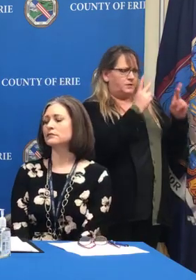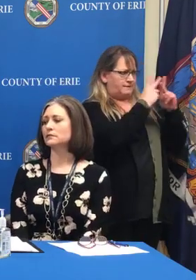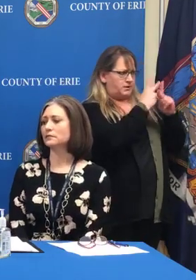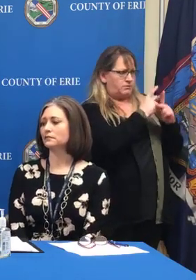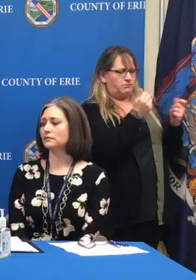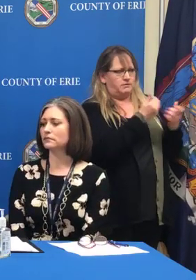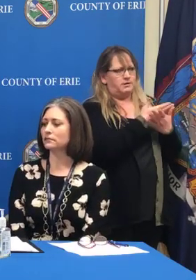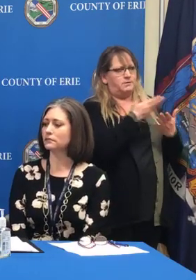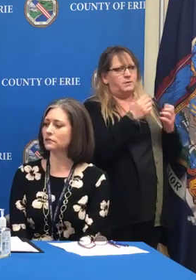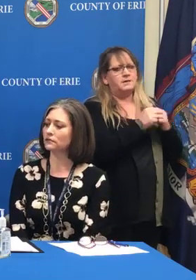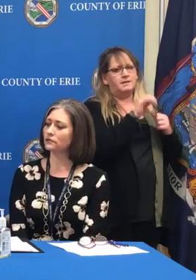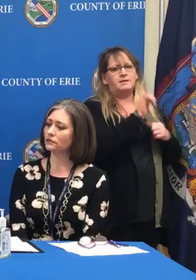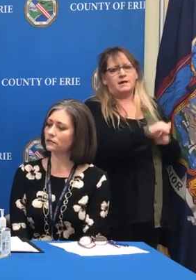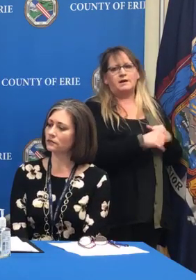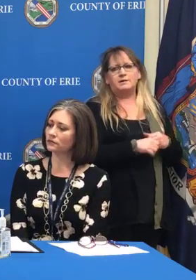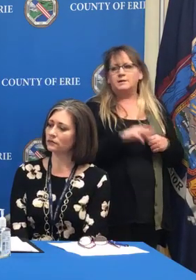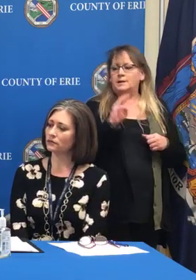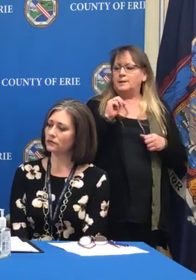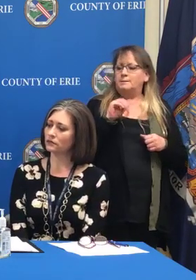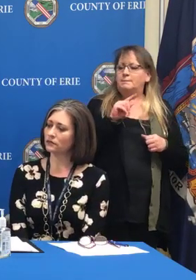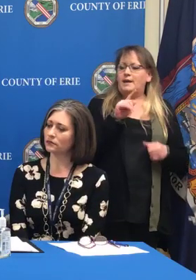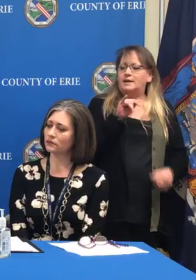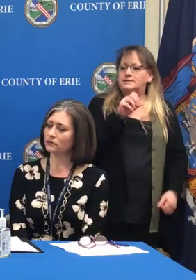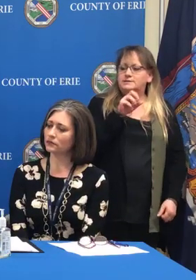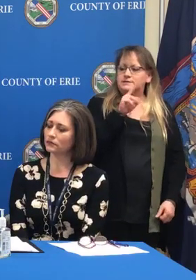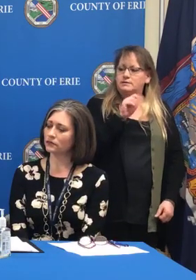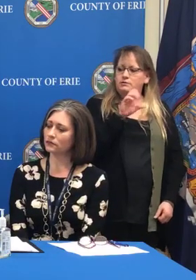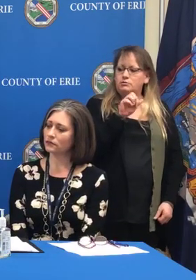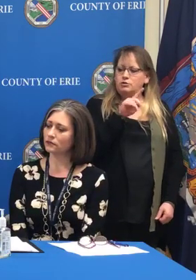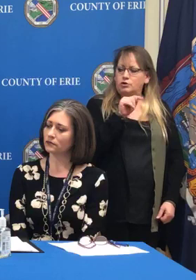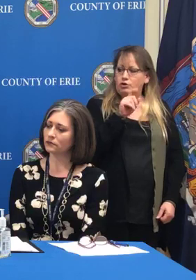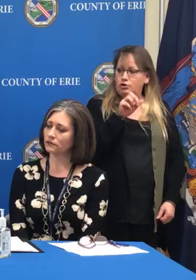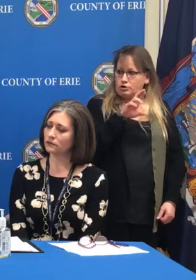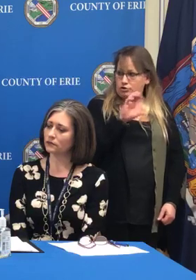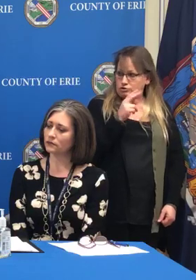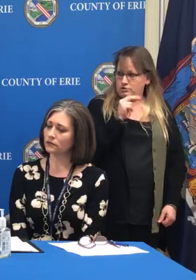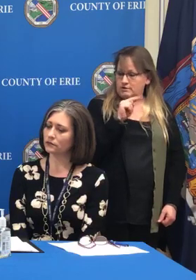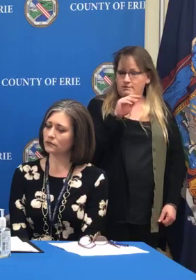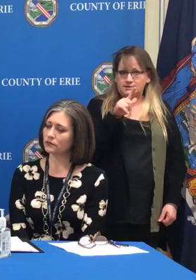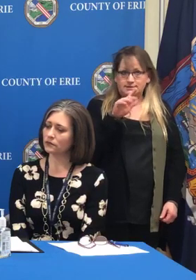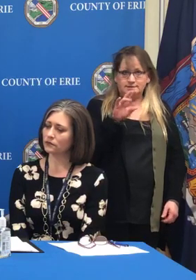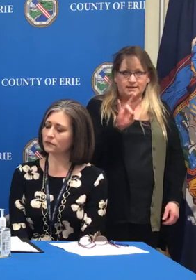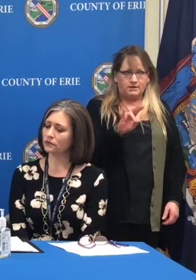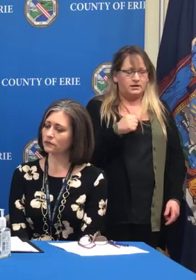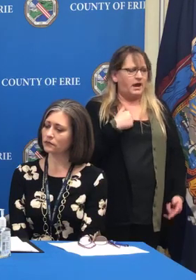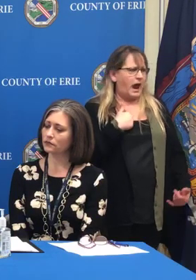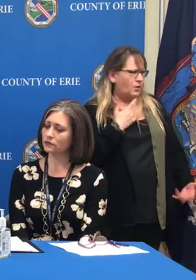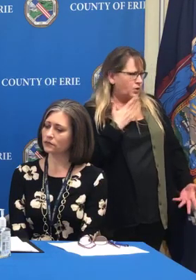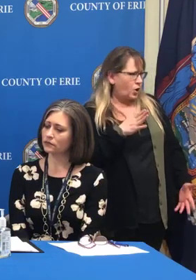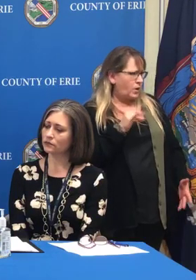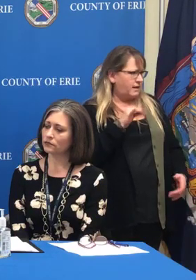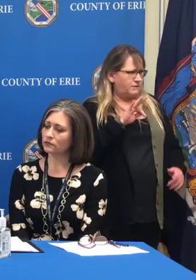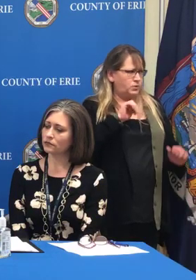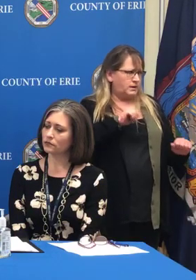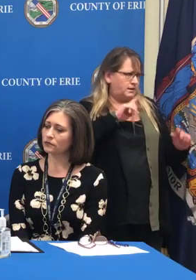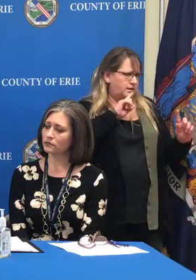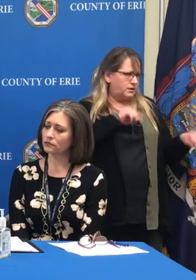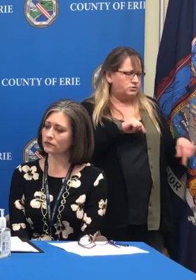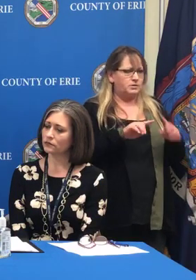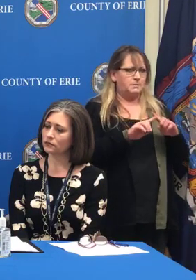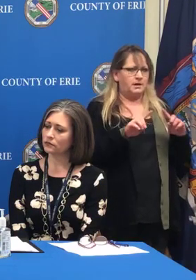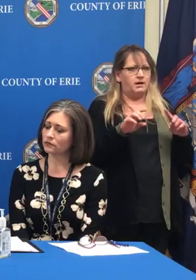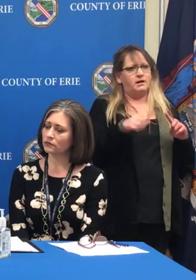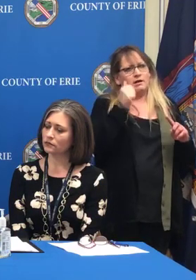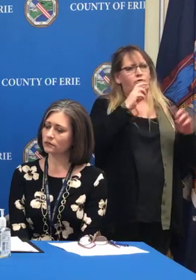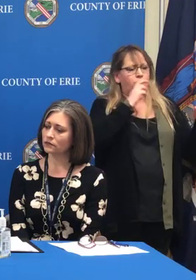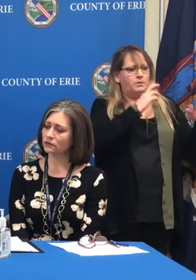now. Madison Carter from Channel 7, are you still there? Yeah, I don't know if you can answer these. I have a couple questions from another